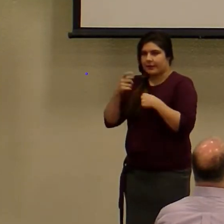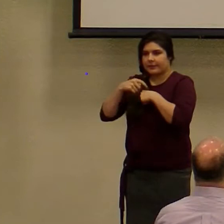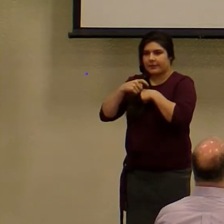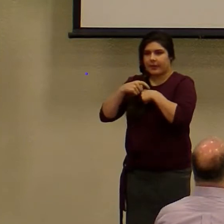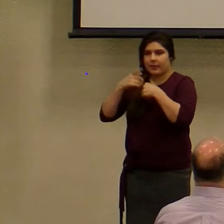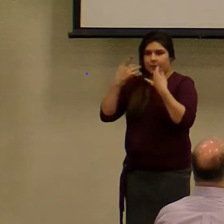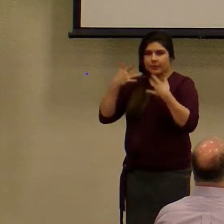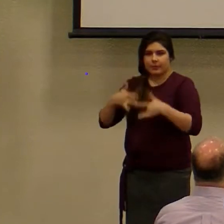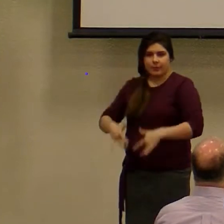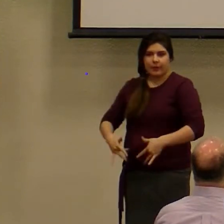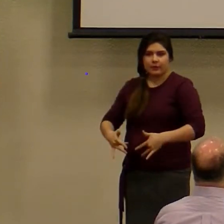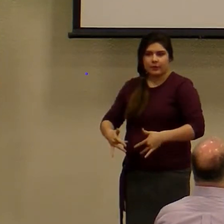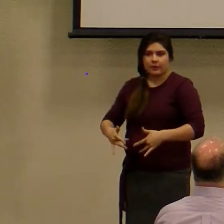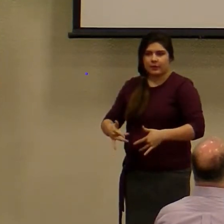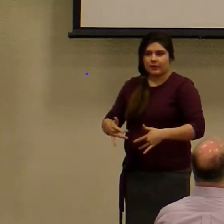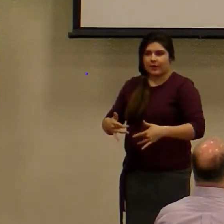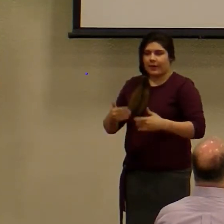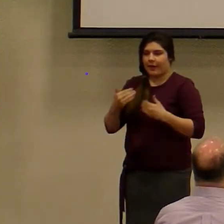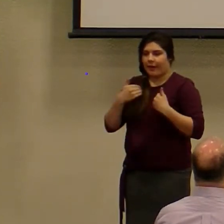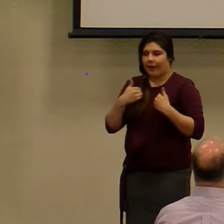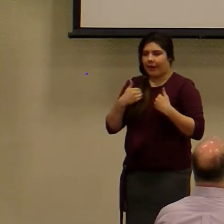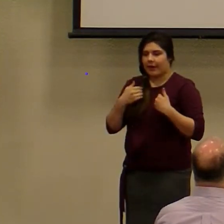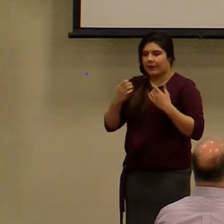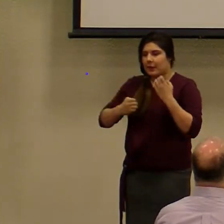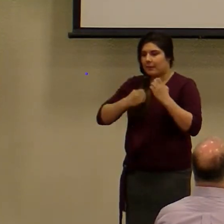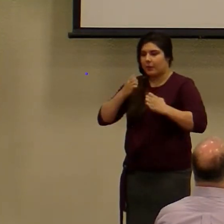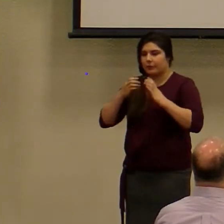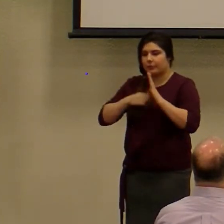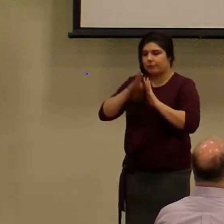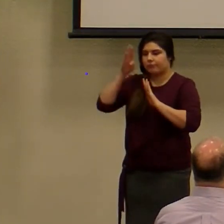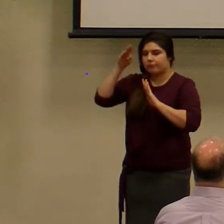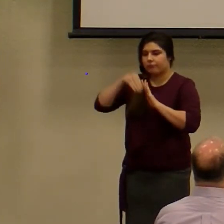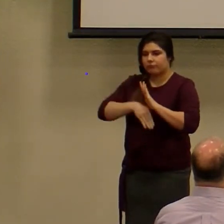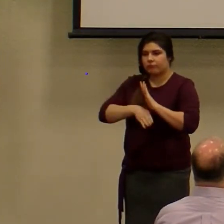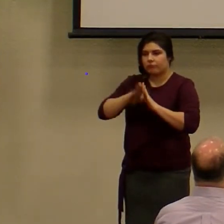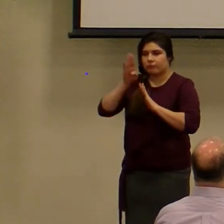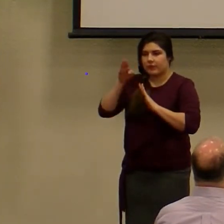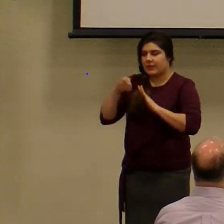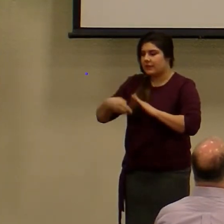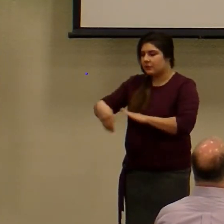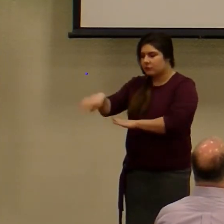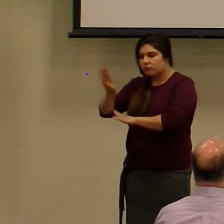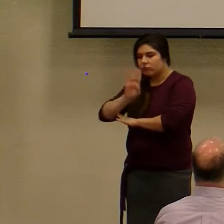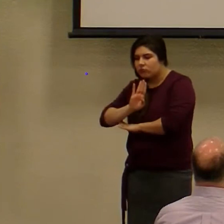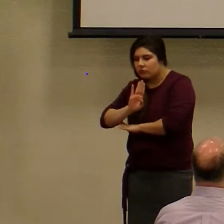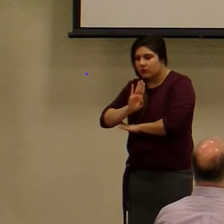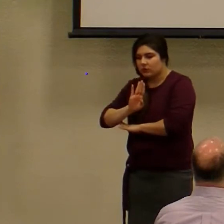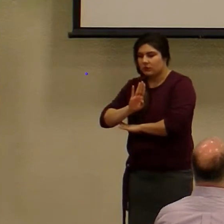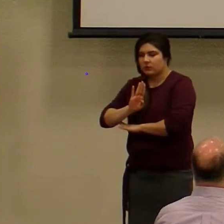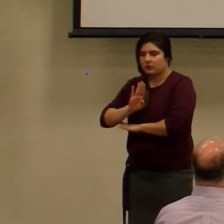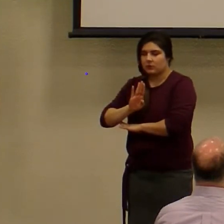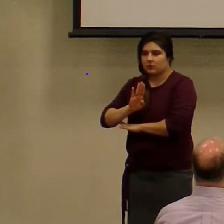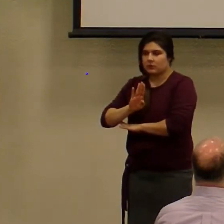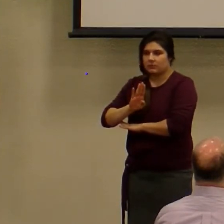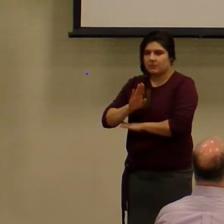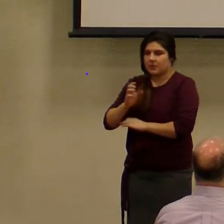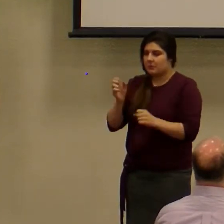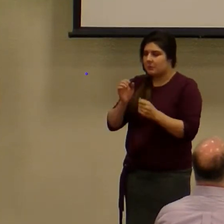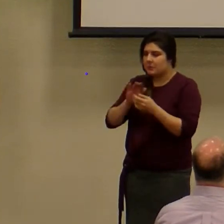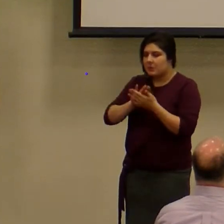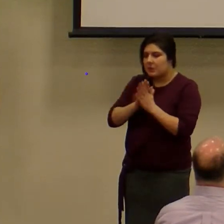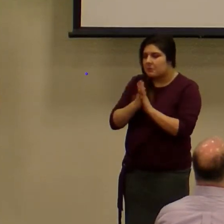and these phases of emotional bouts. He was frustrated, become